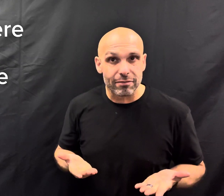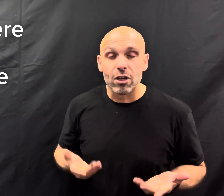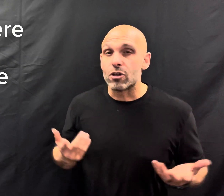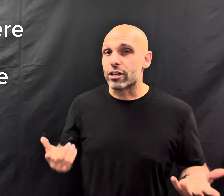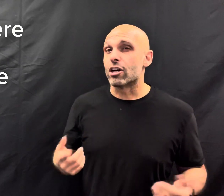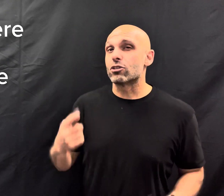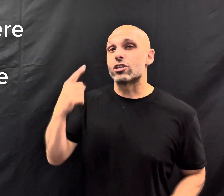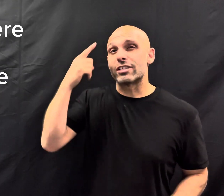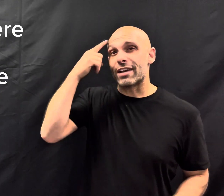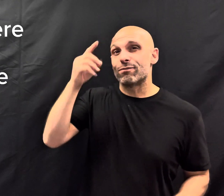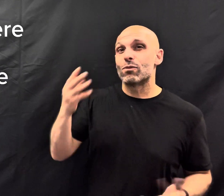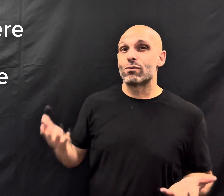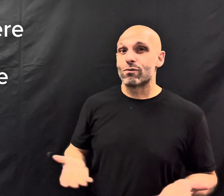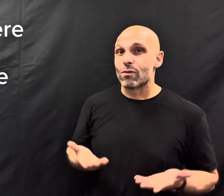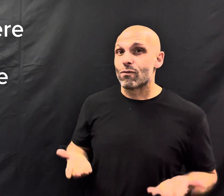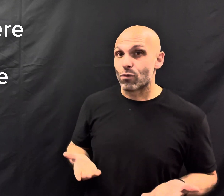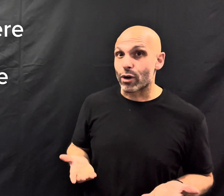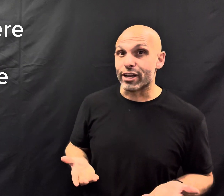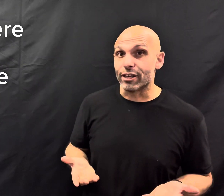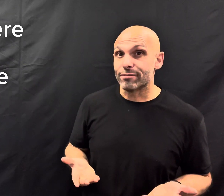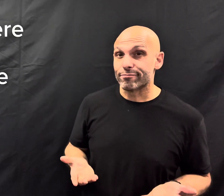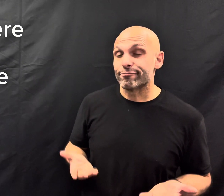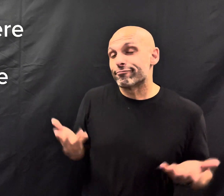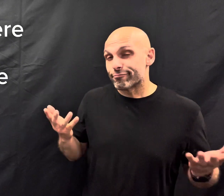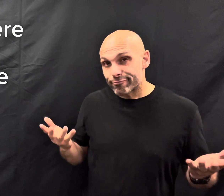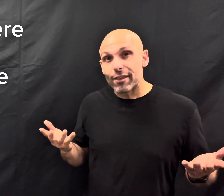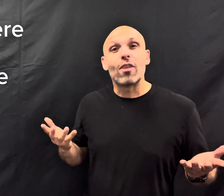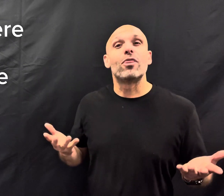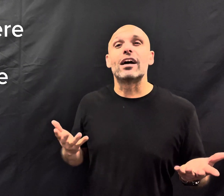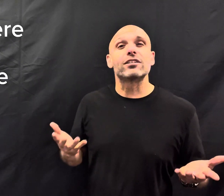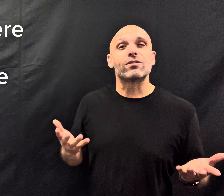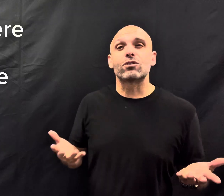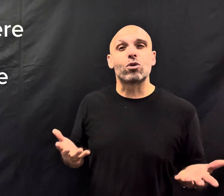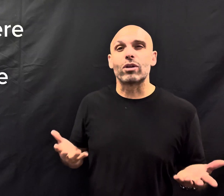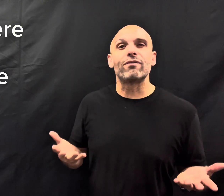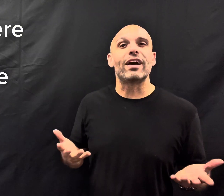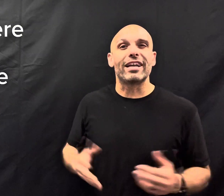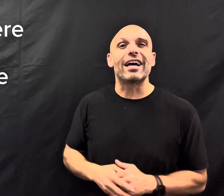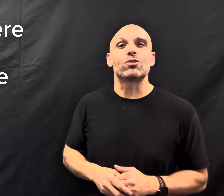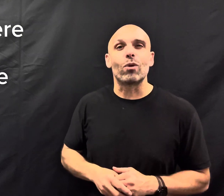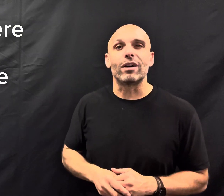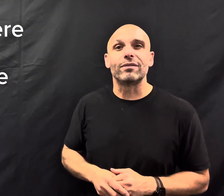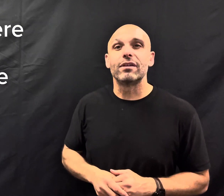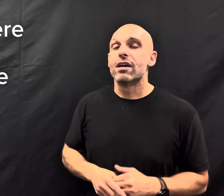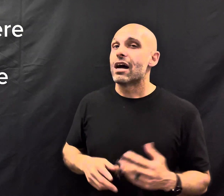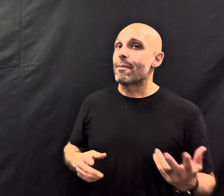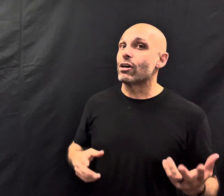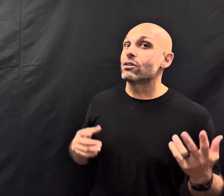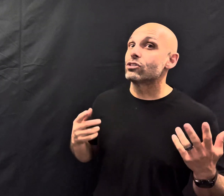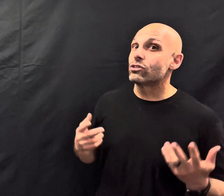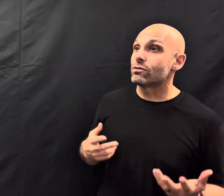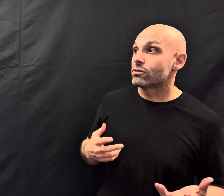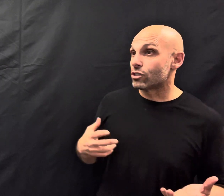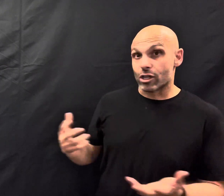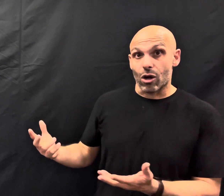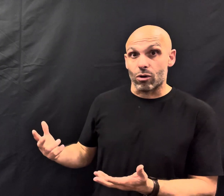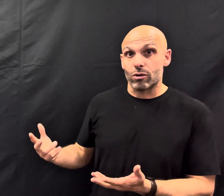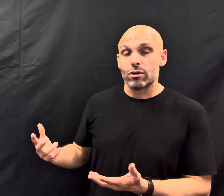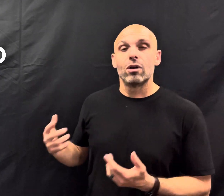you could also just sign for here. That is totally fine as well. How about to go? We're